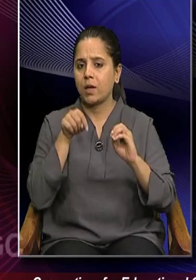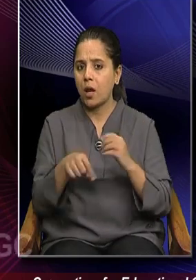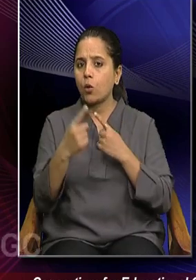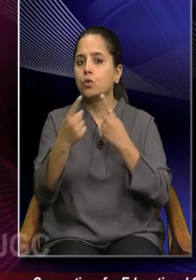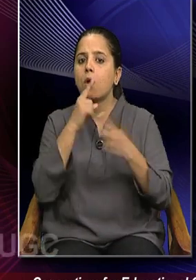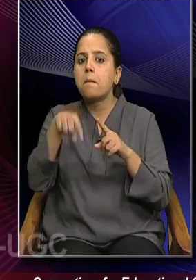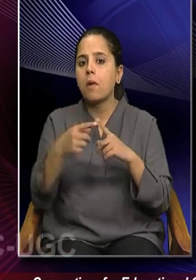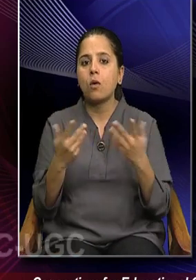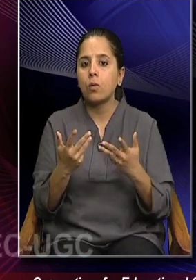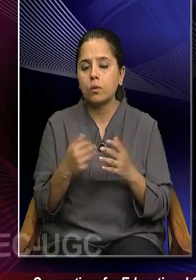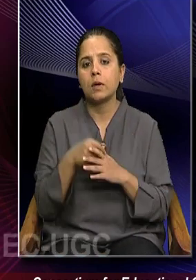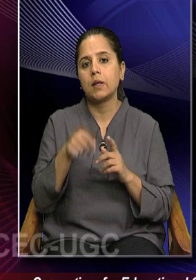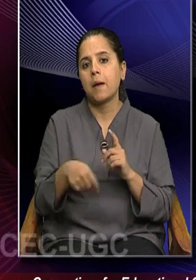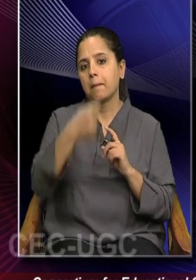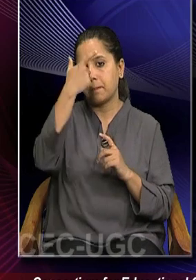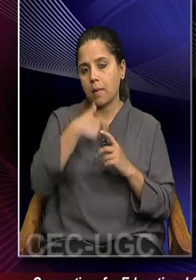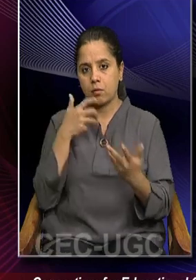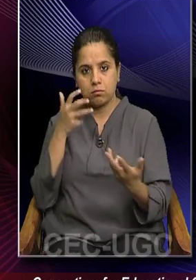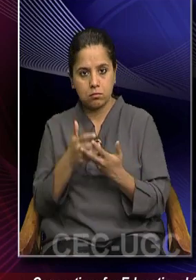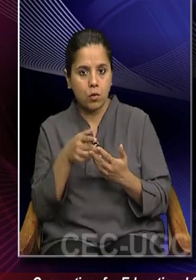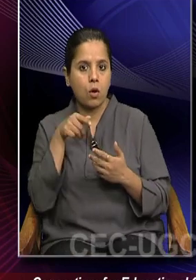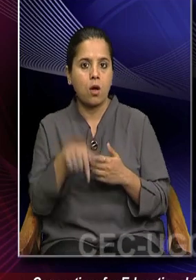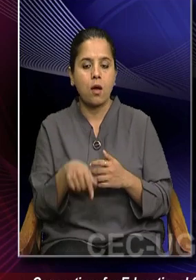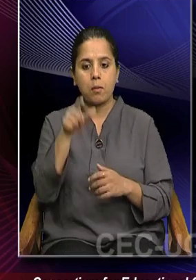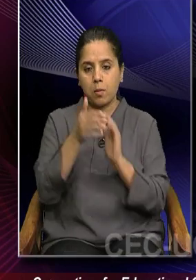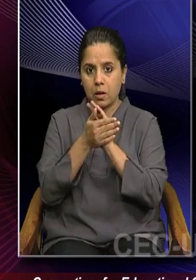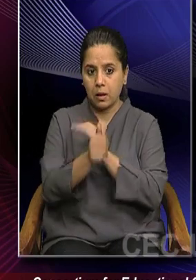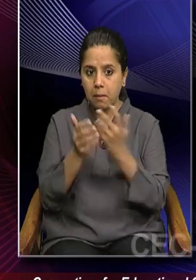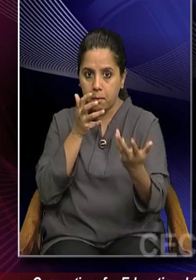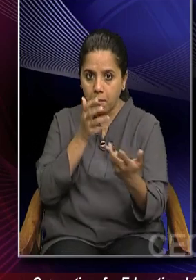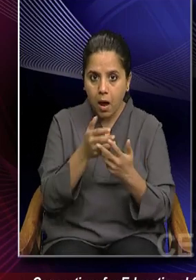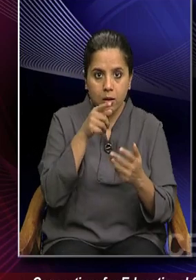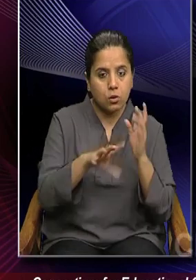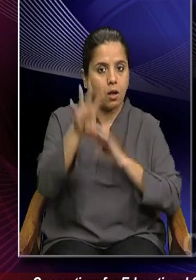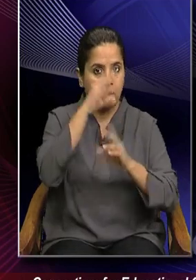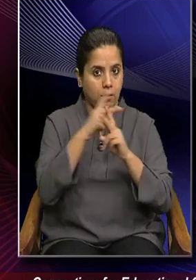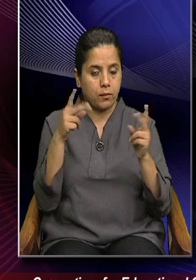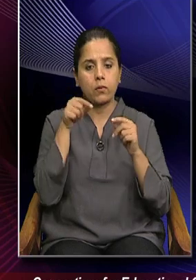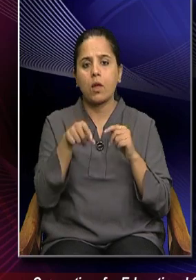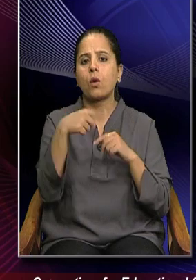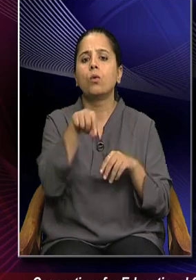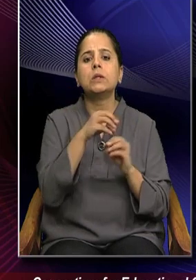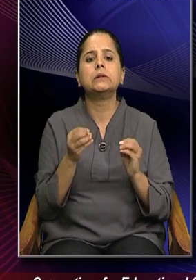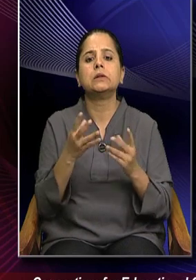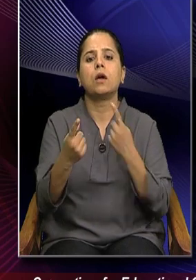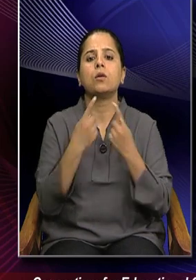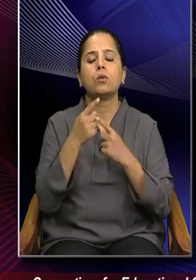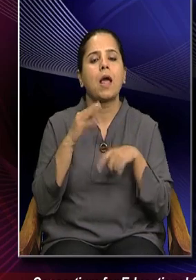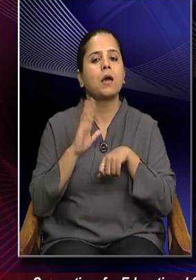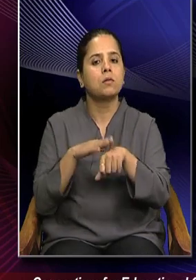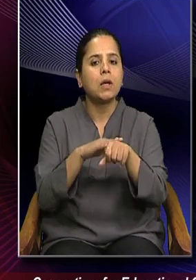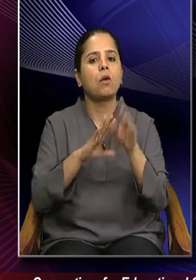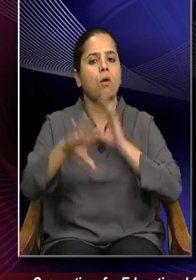talk about is the personalized and the competency based learning. So, we are going to start with the